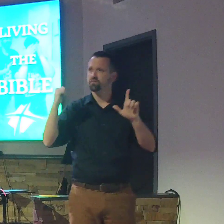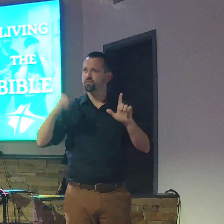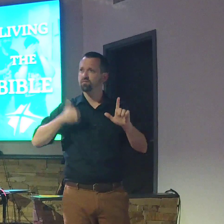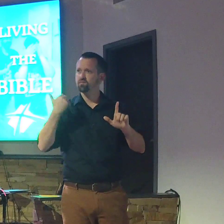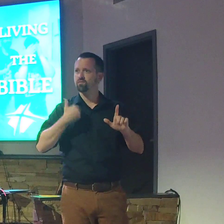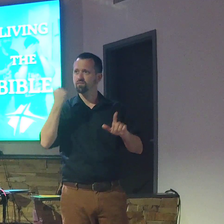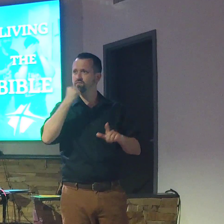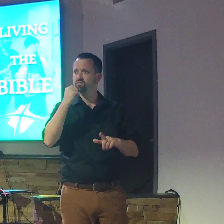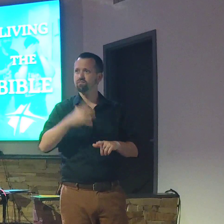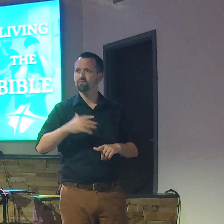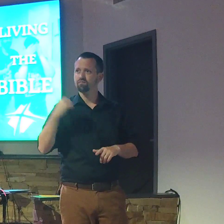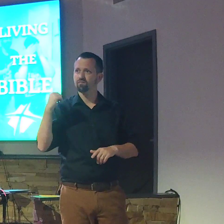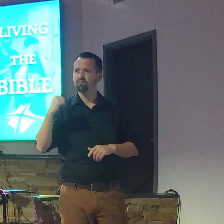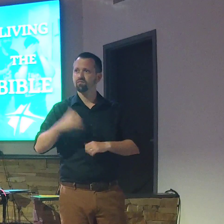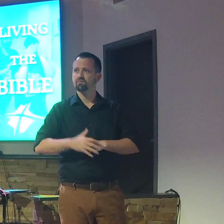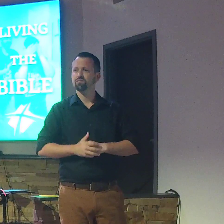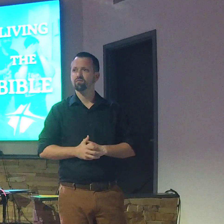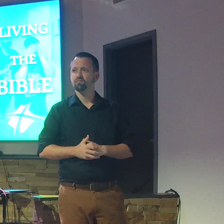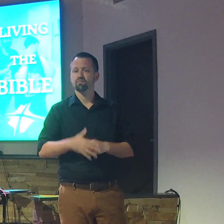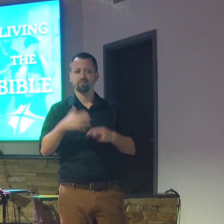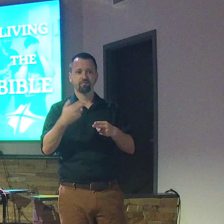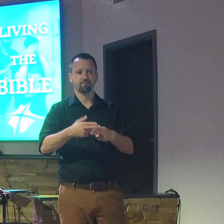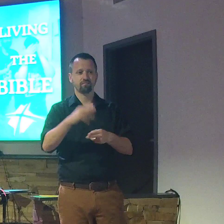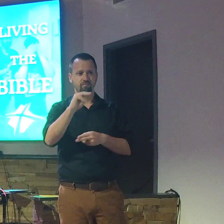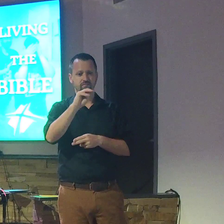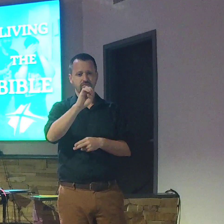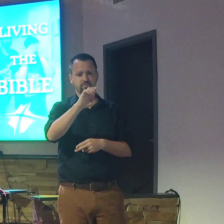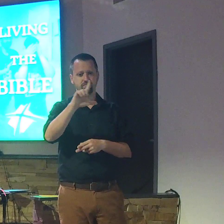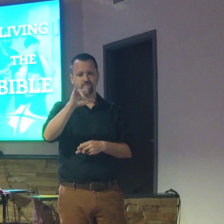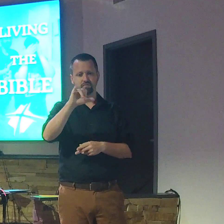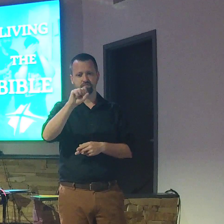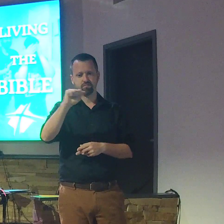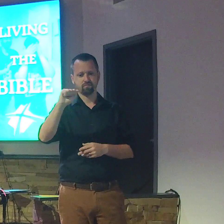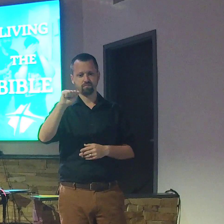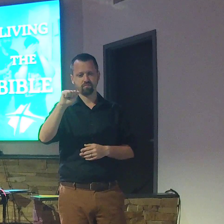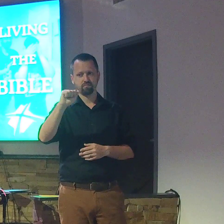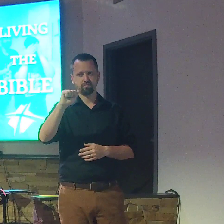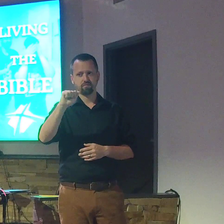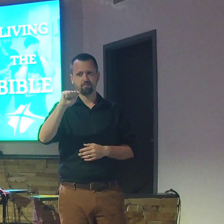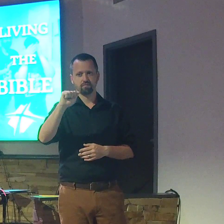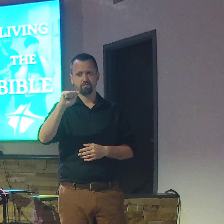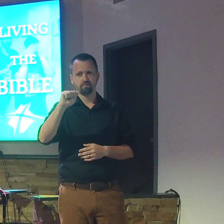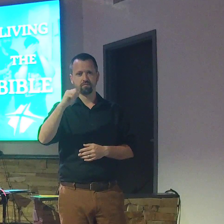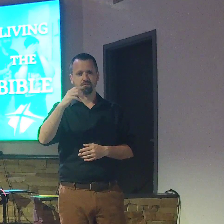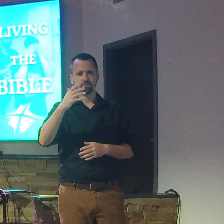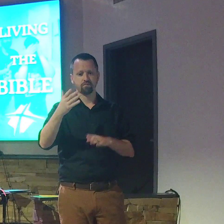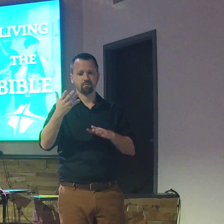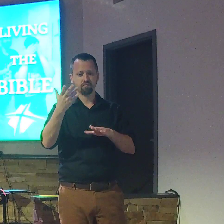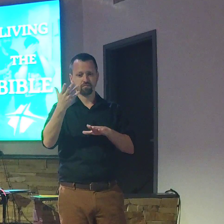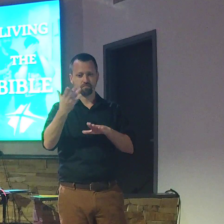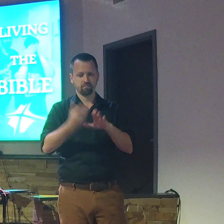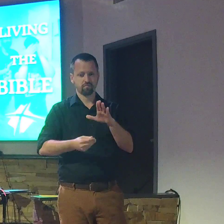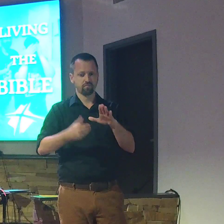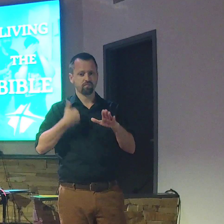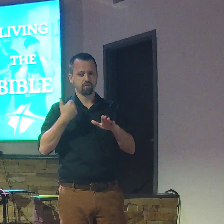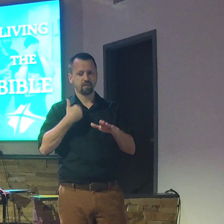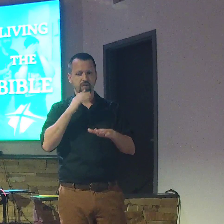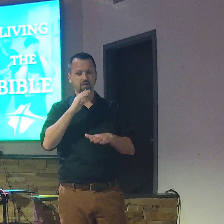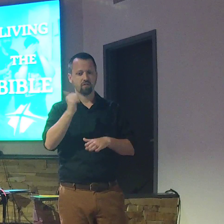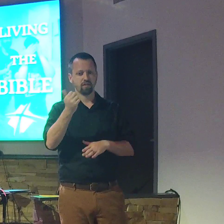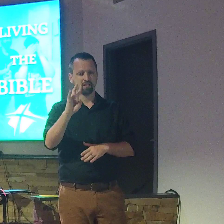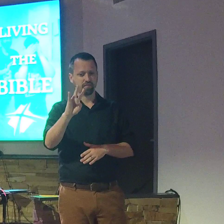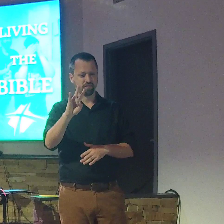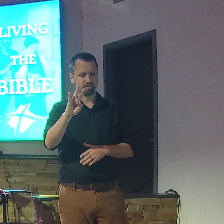lady. Her name is Melissa. She went home to be with the Lord at the young age of